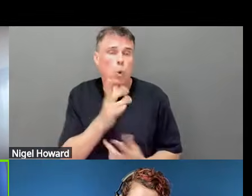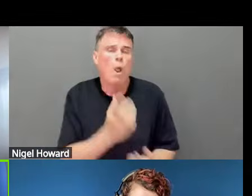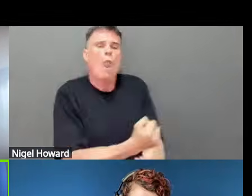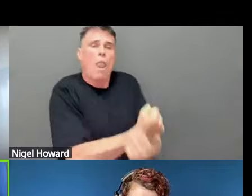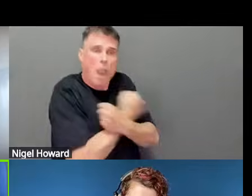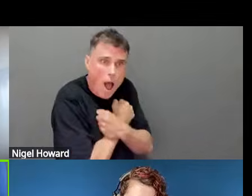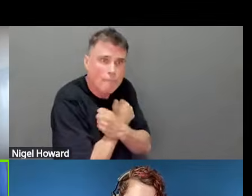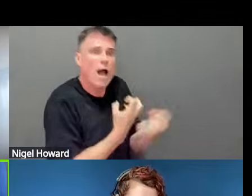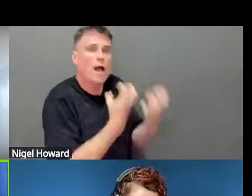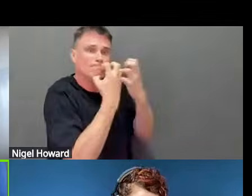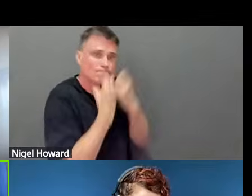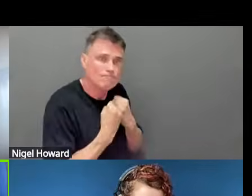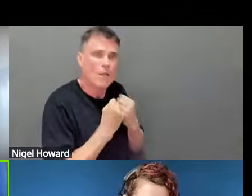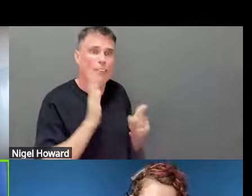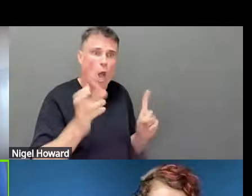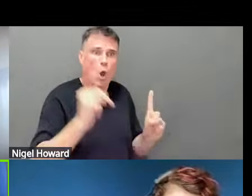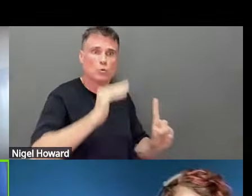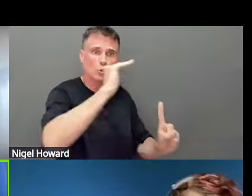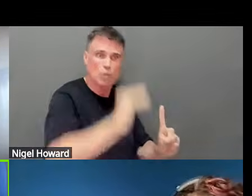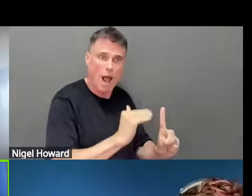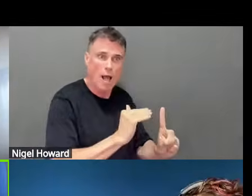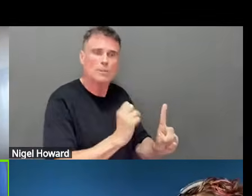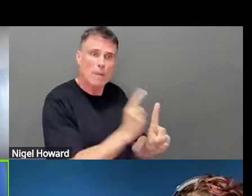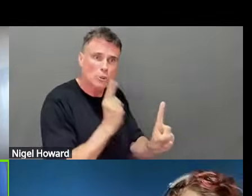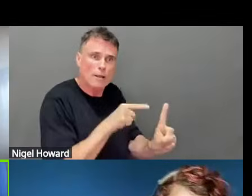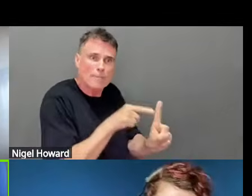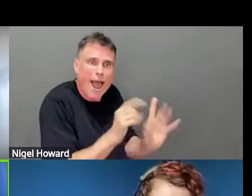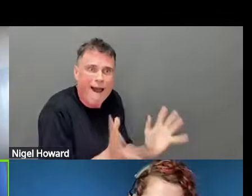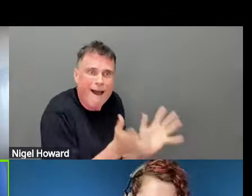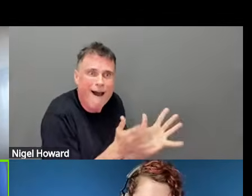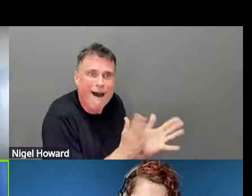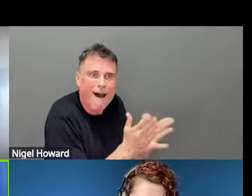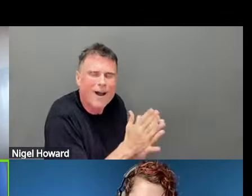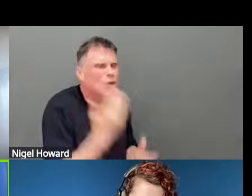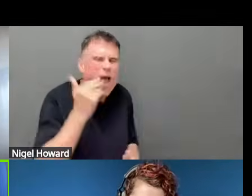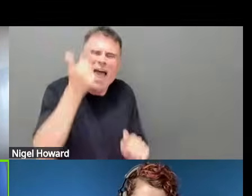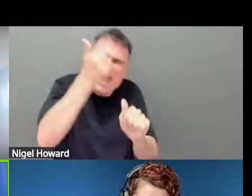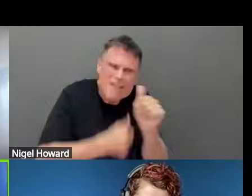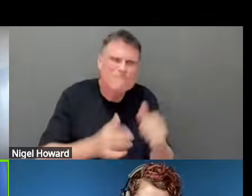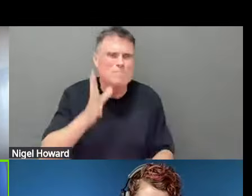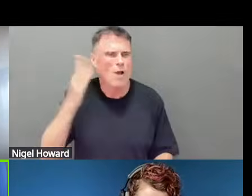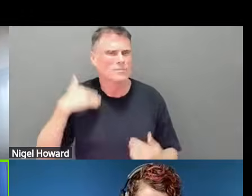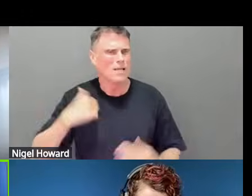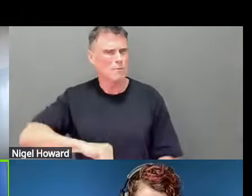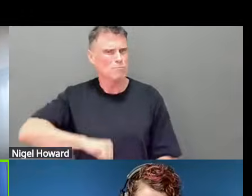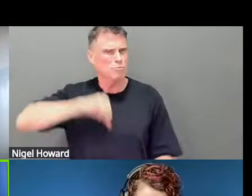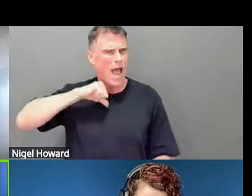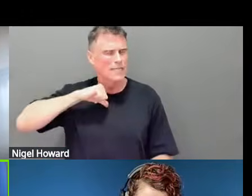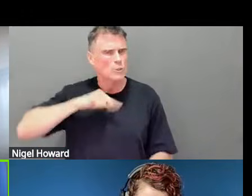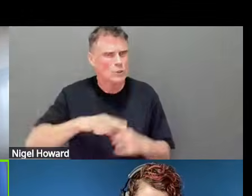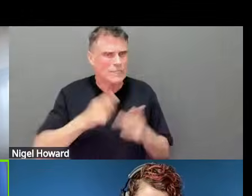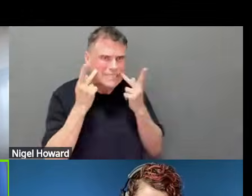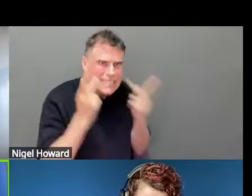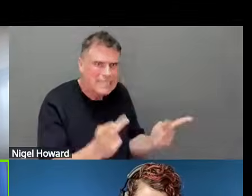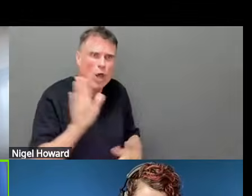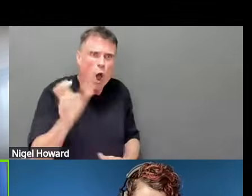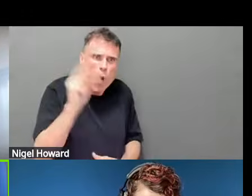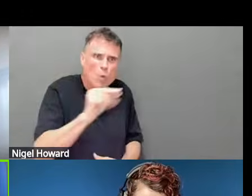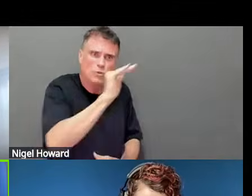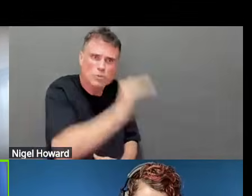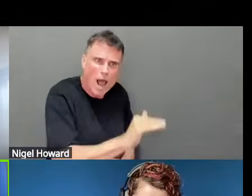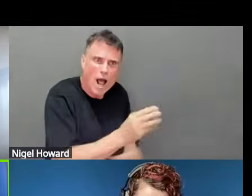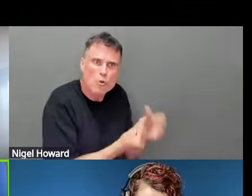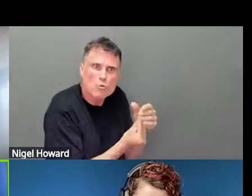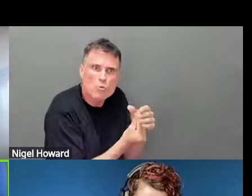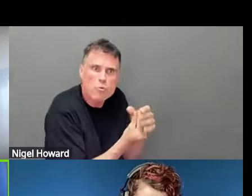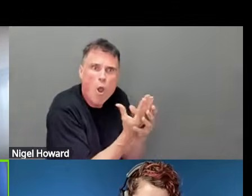has a right to have parents, of course, who love them, who are there to parent them, for those parents